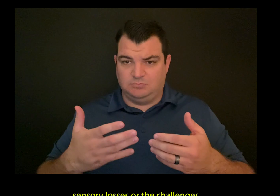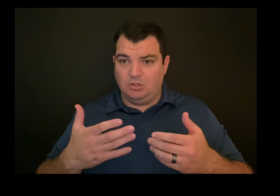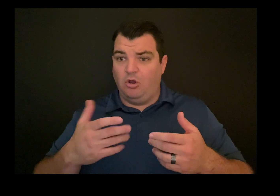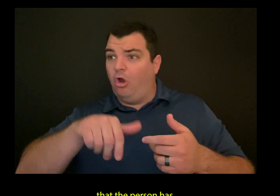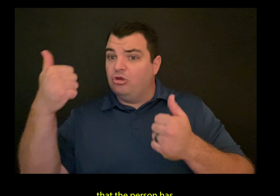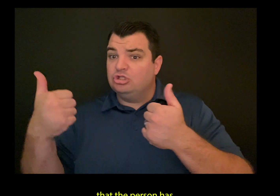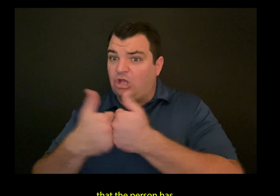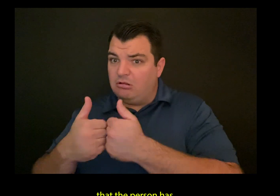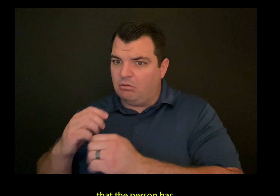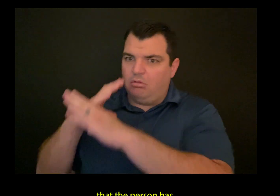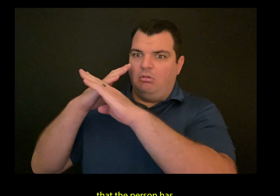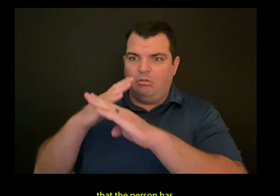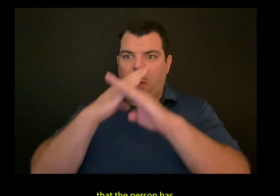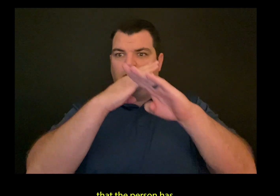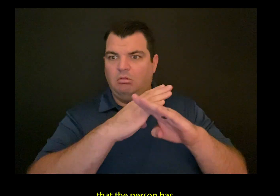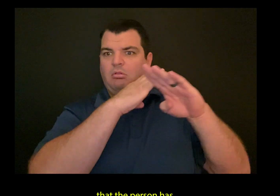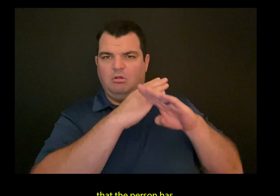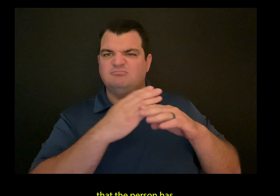challenges that the person has.